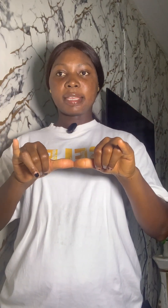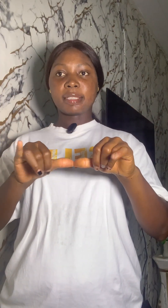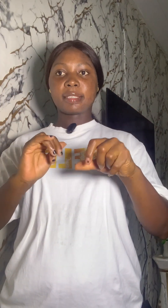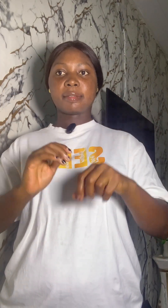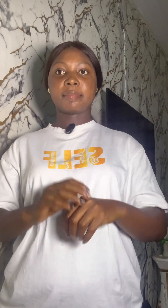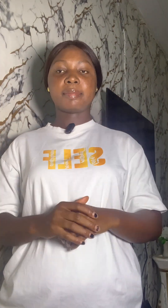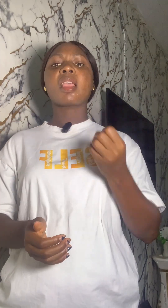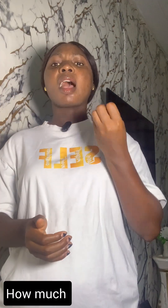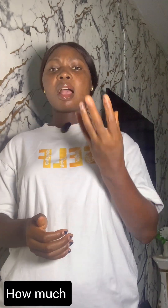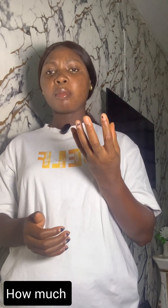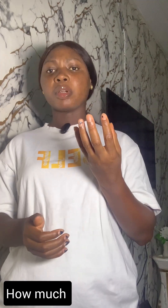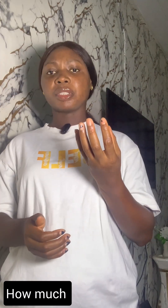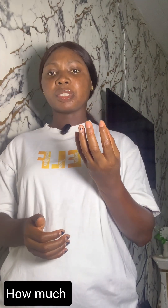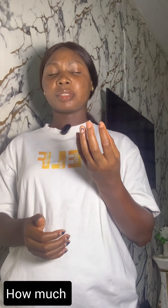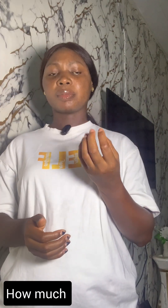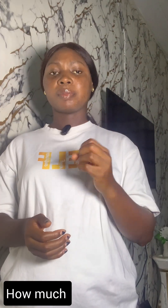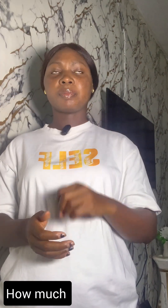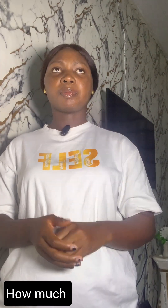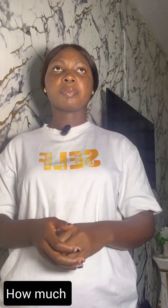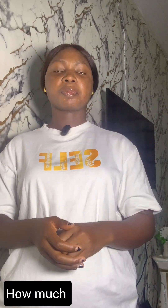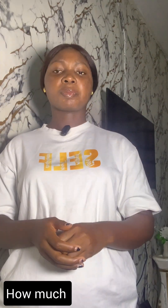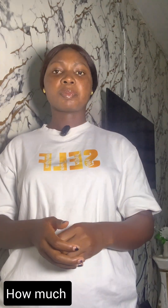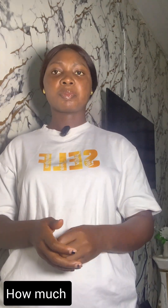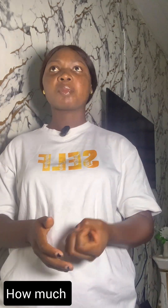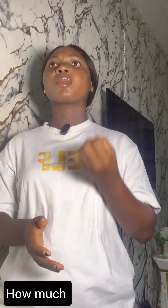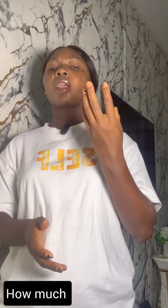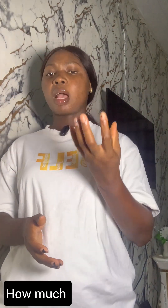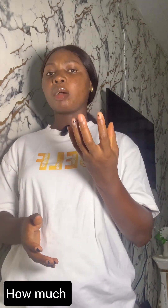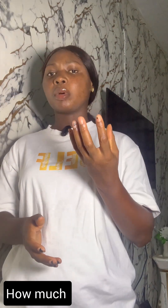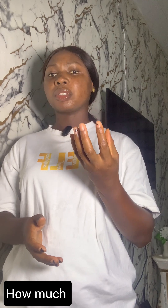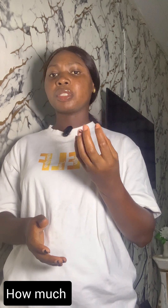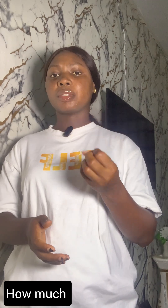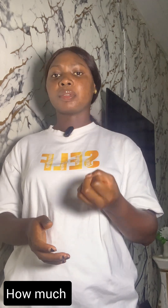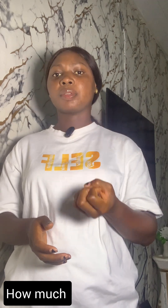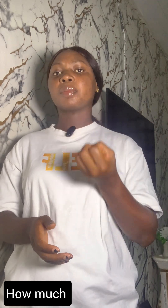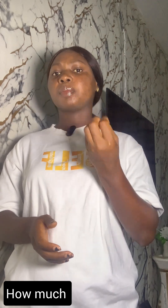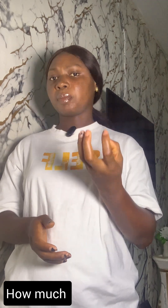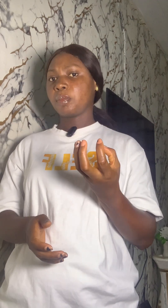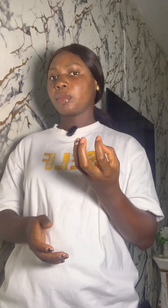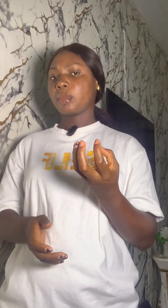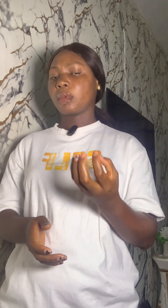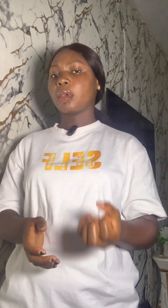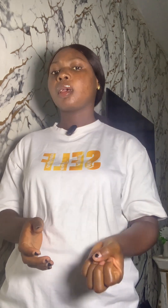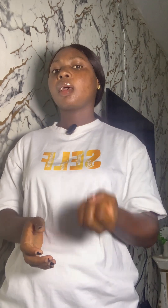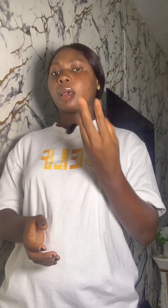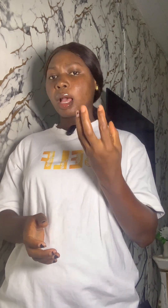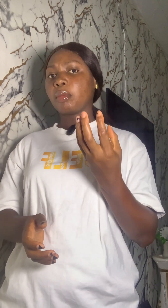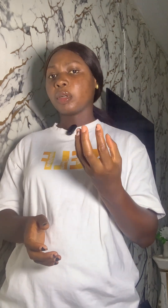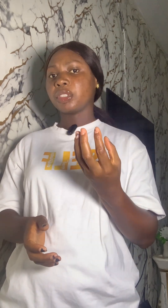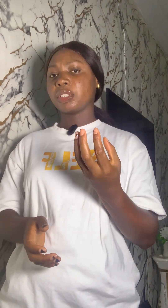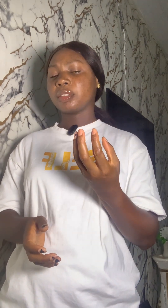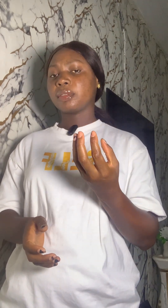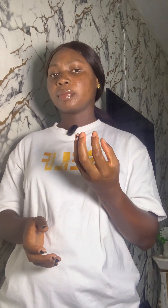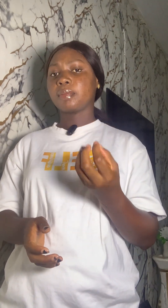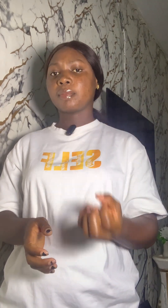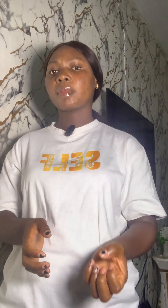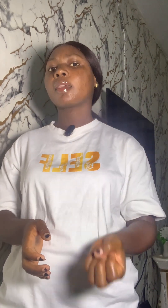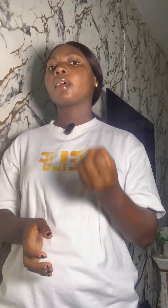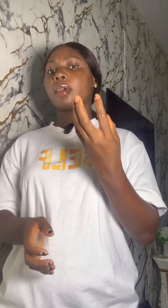size. How much, how much, how much,